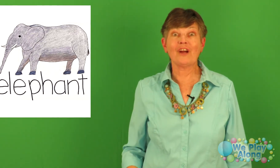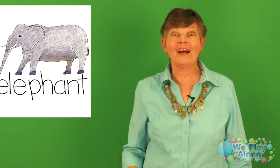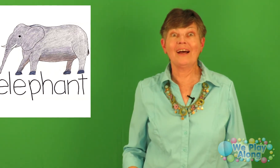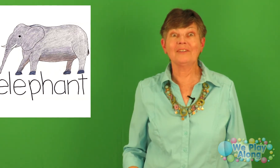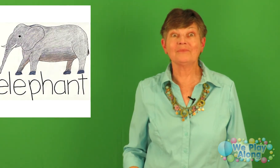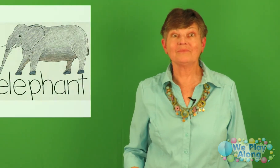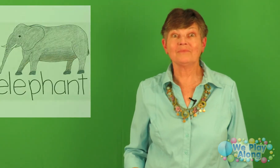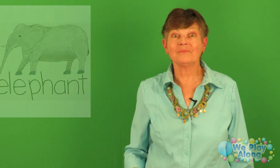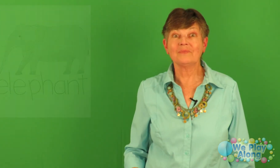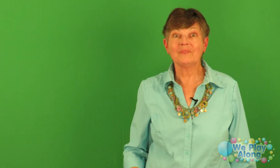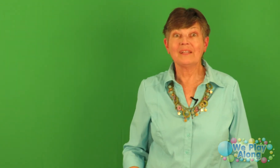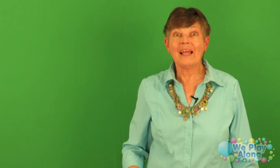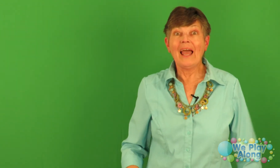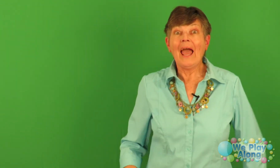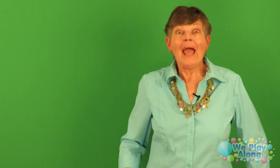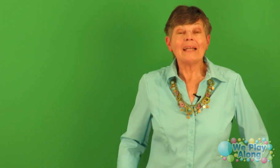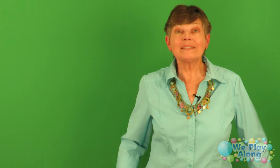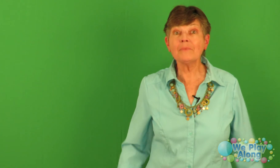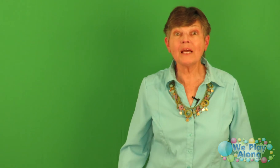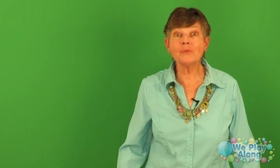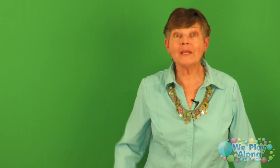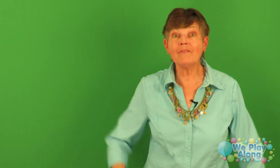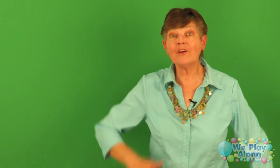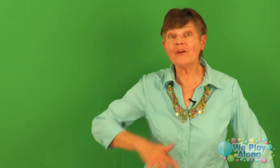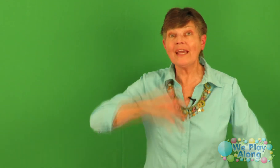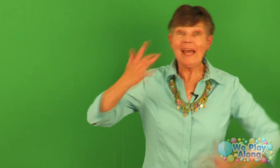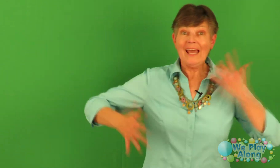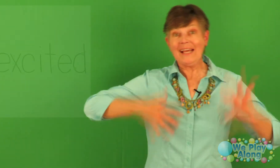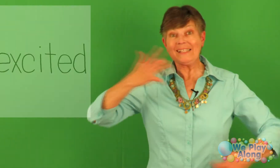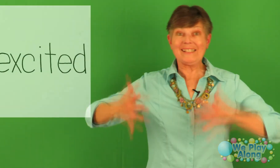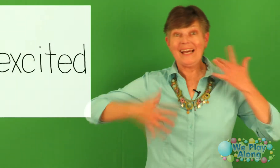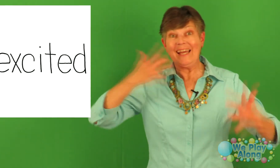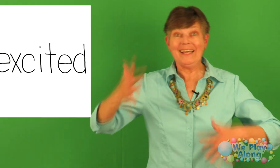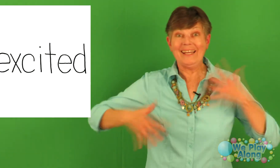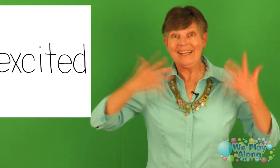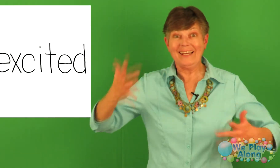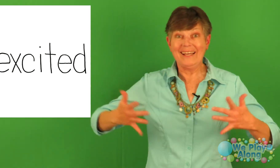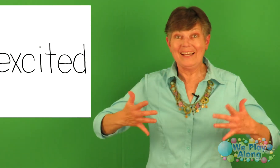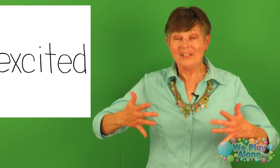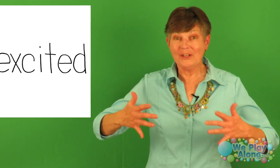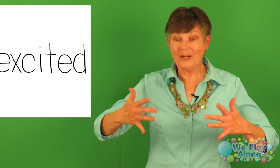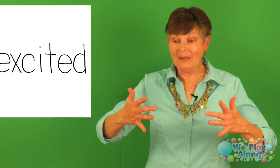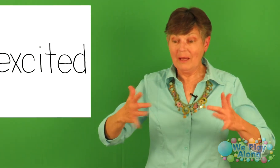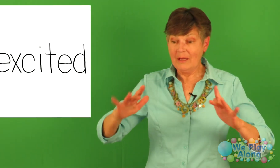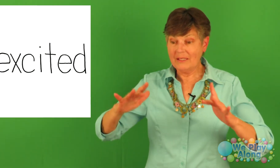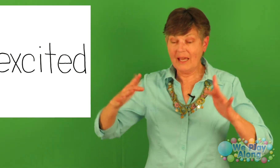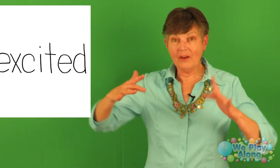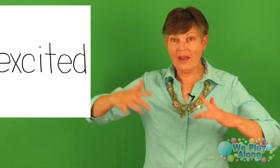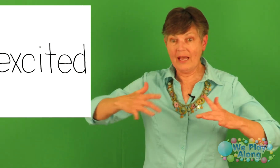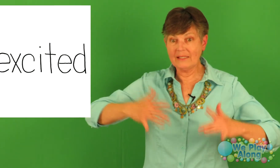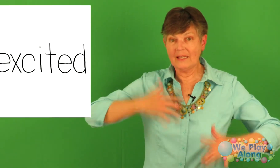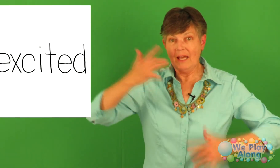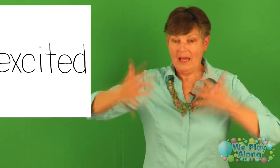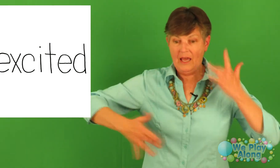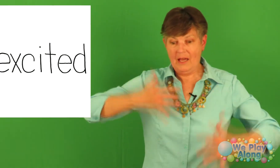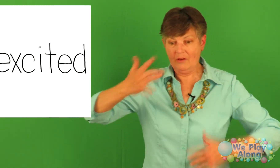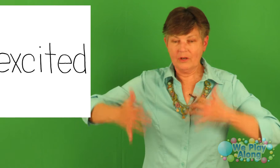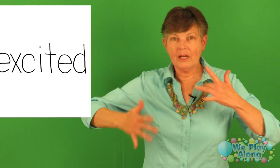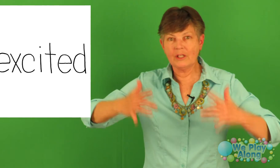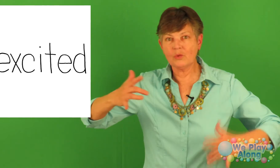Africa. And sometimes we get very excited. So you're going to take your hands and you're going to swirl